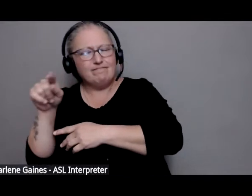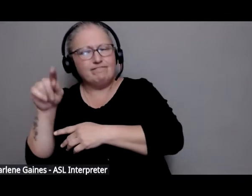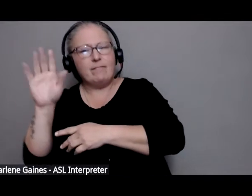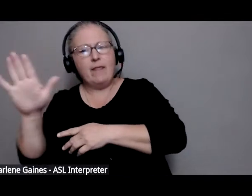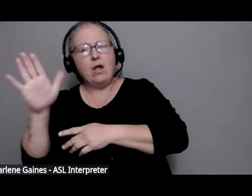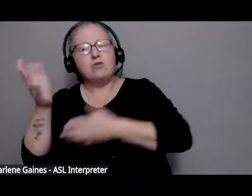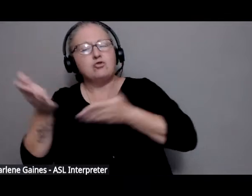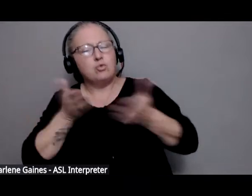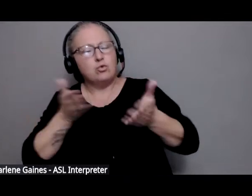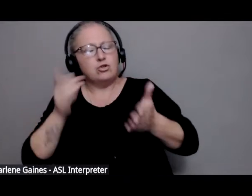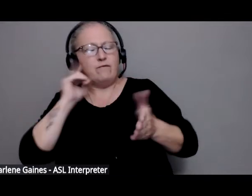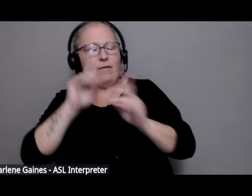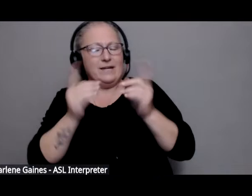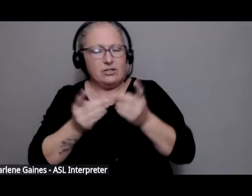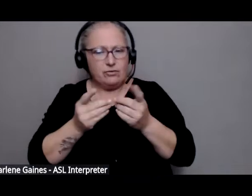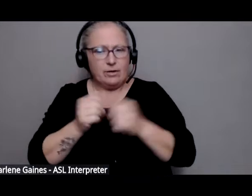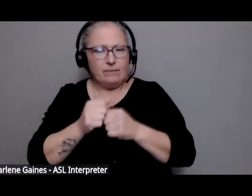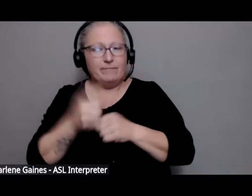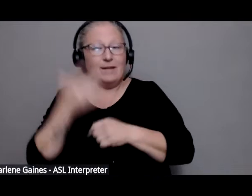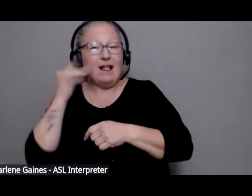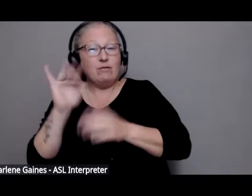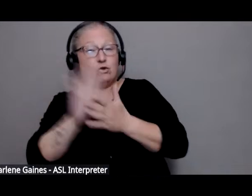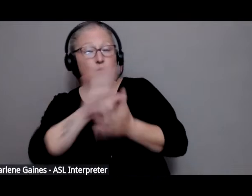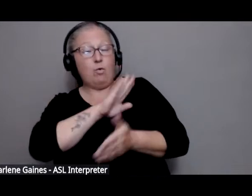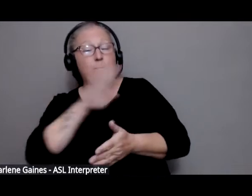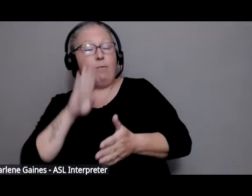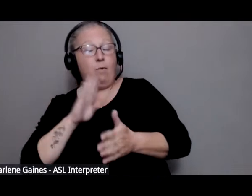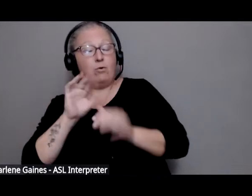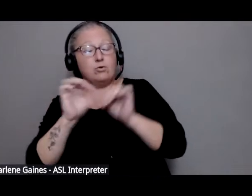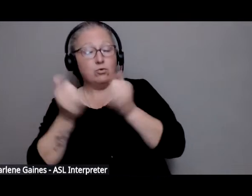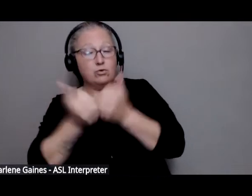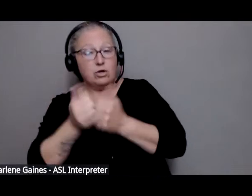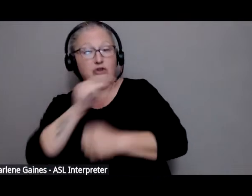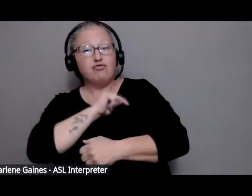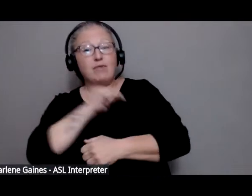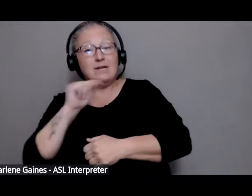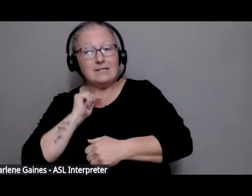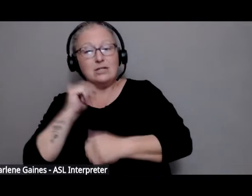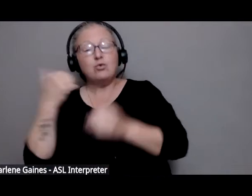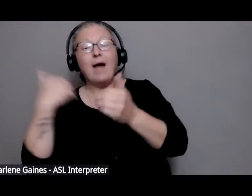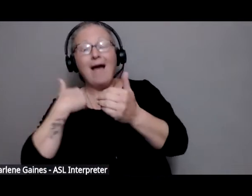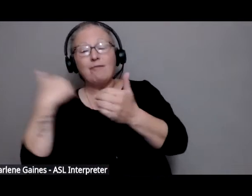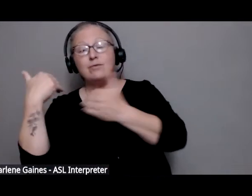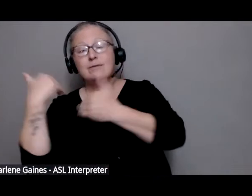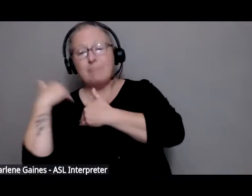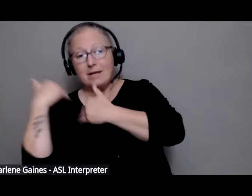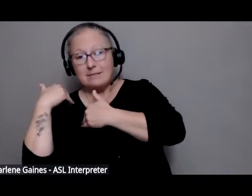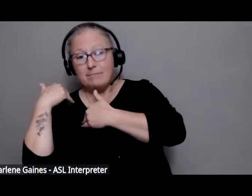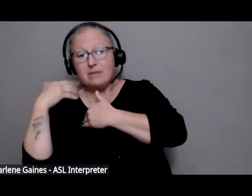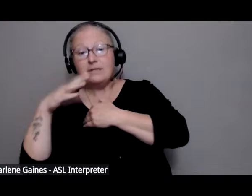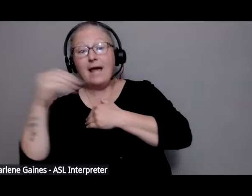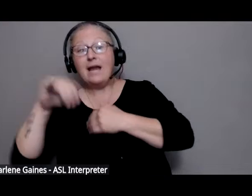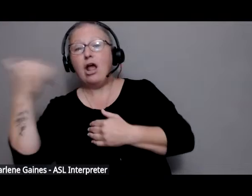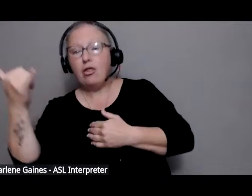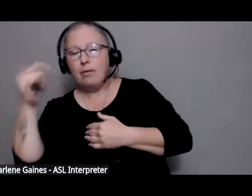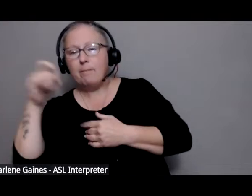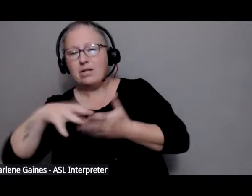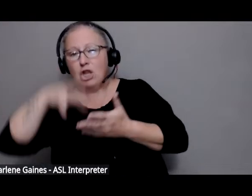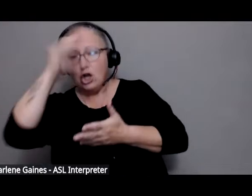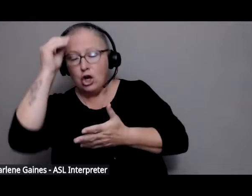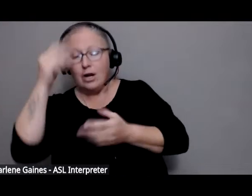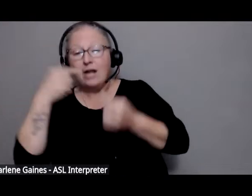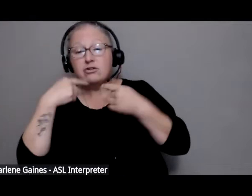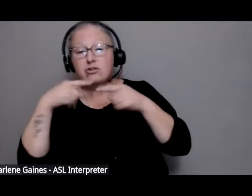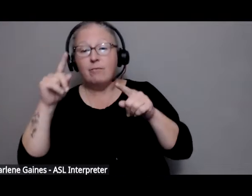district. According to the California School Boards Association, trustees have a responsibility to, among other things, keep learning and achievement for